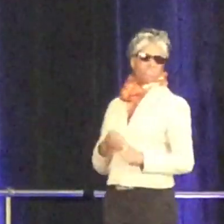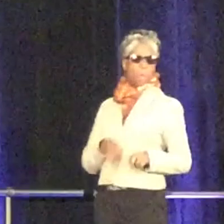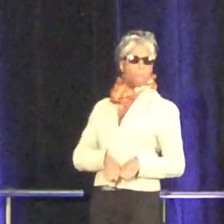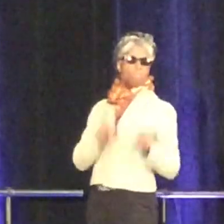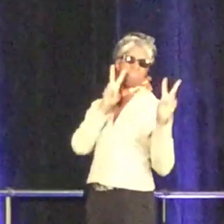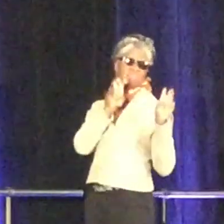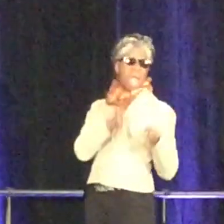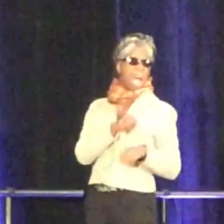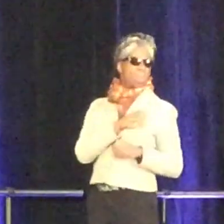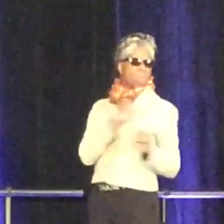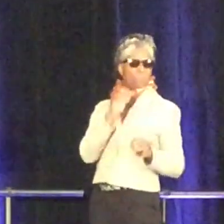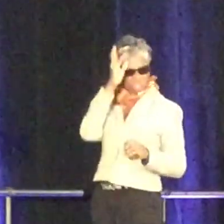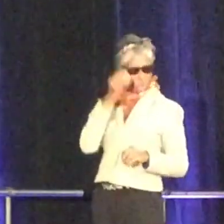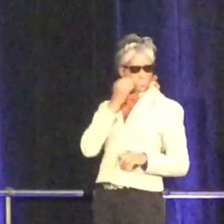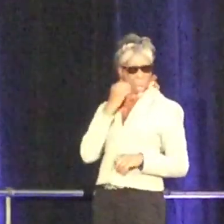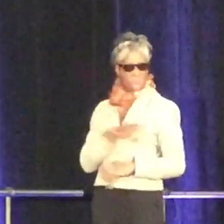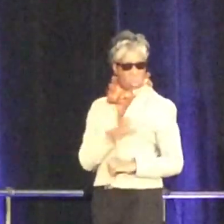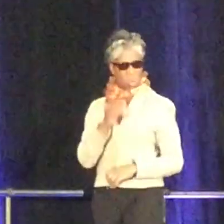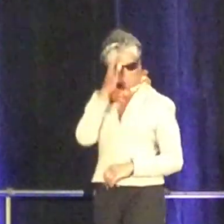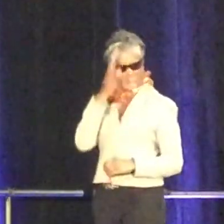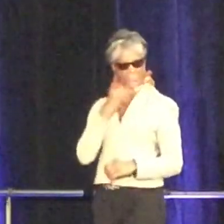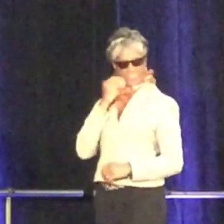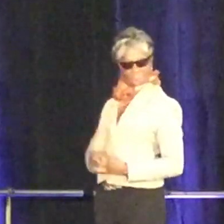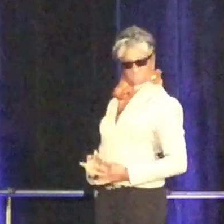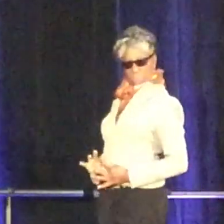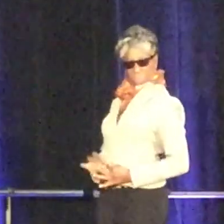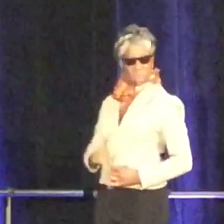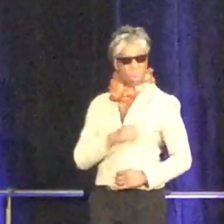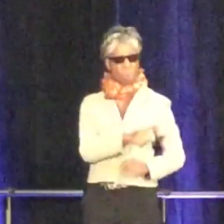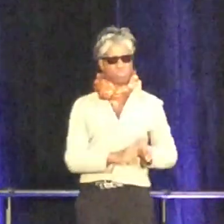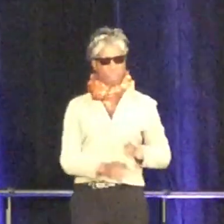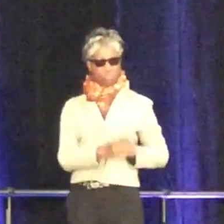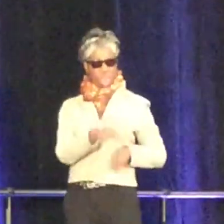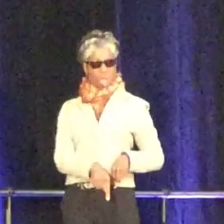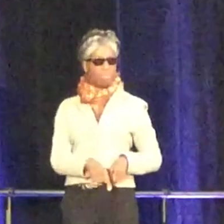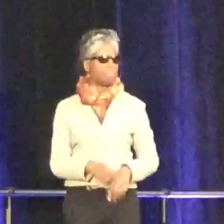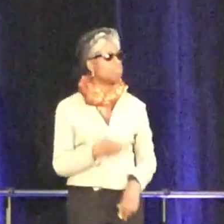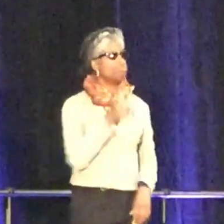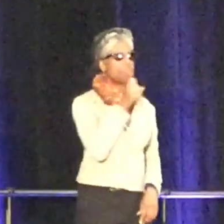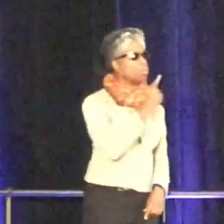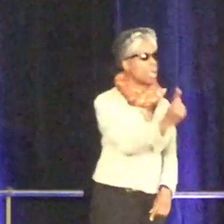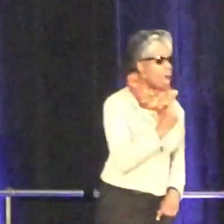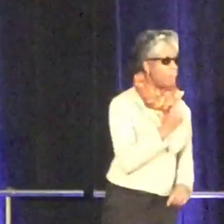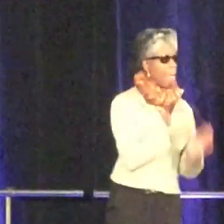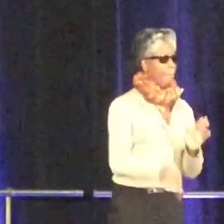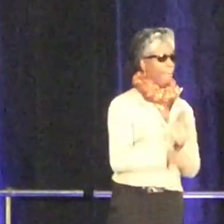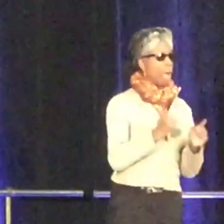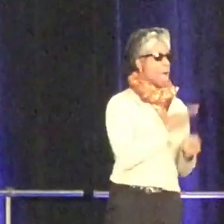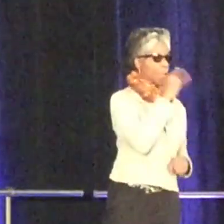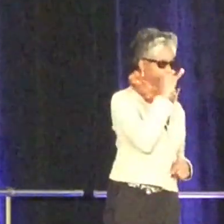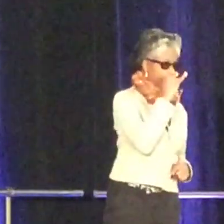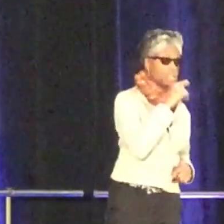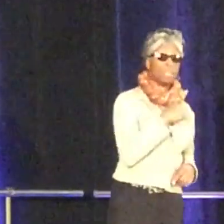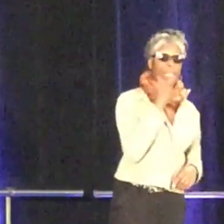daddy, and that they're poor, or that they're a refugee, or that they're coming from. This is not the first thing I want to hear about your kids. I want you to tell me something about